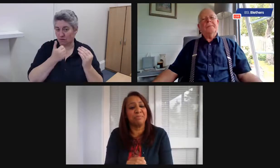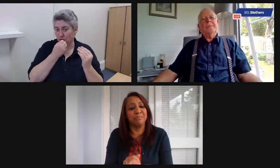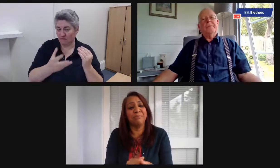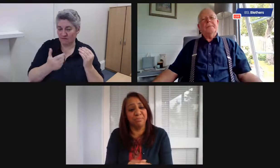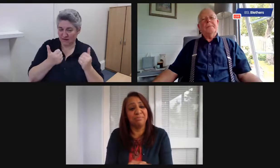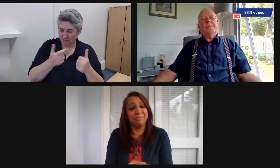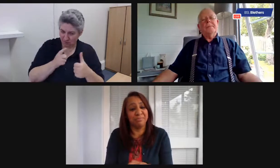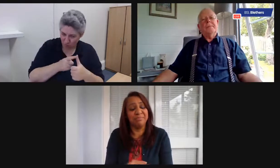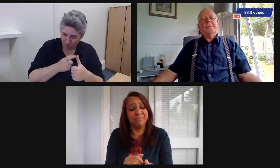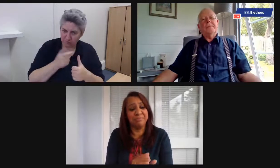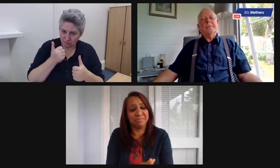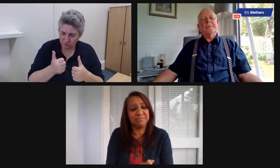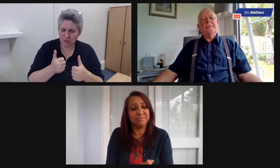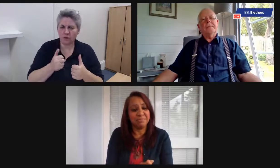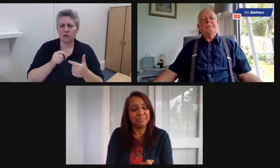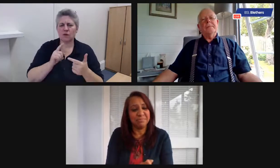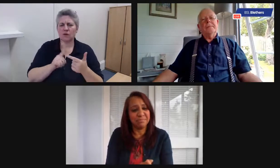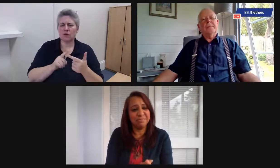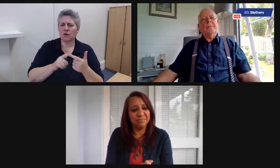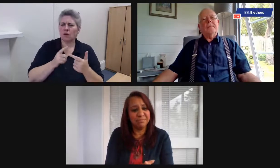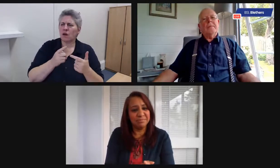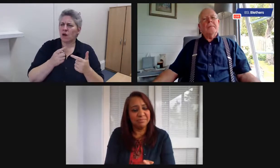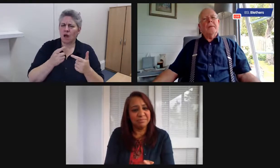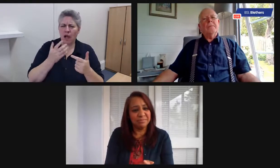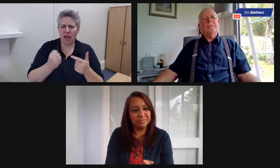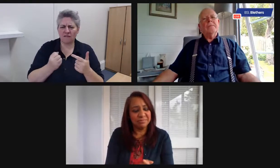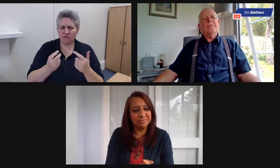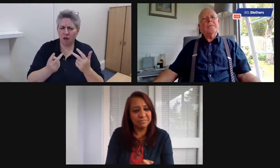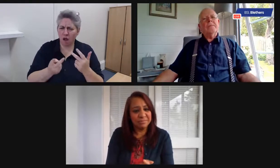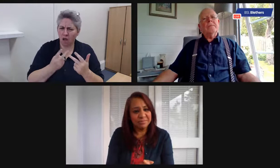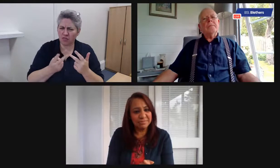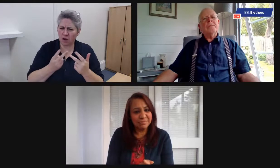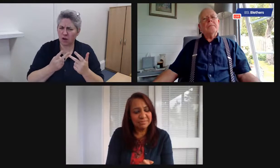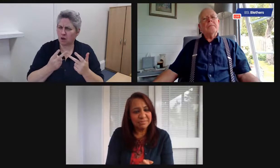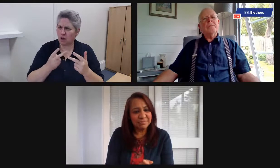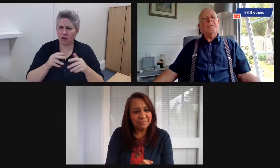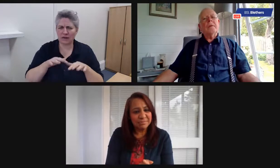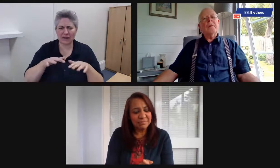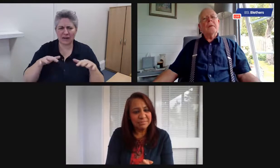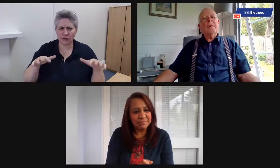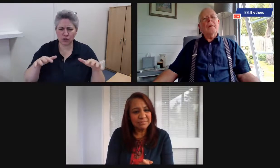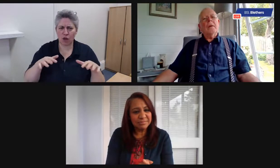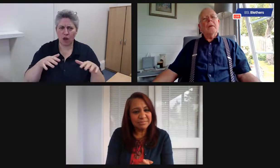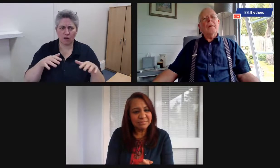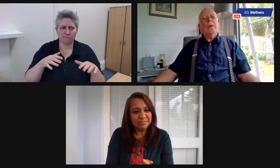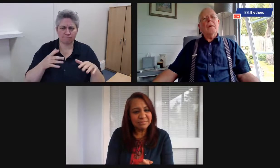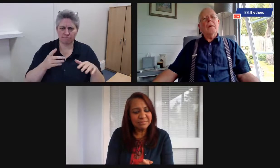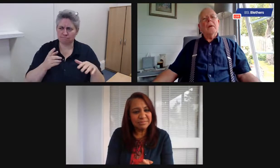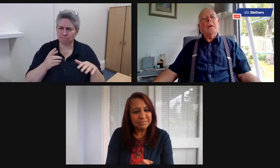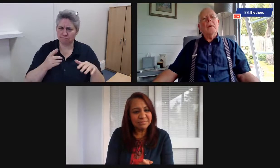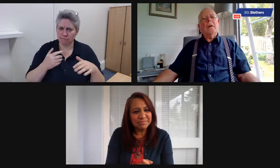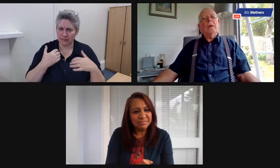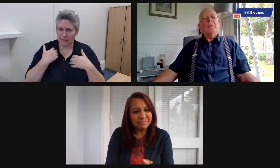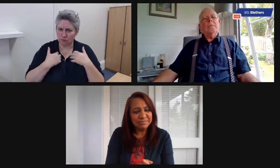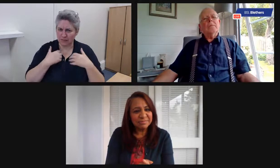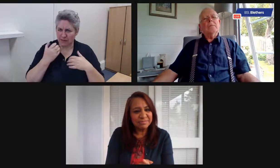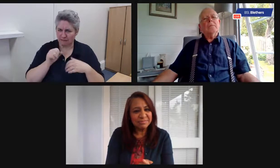that. Ah, right. So there's a bit of it is a lot of an education as well. So when we think